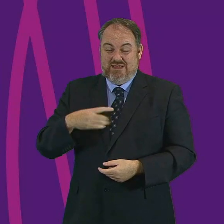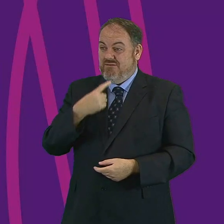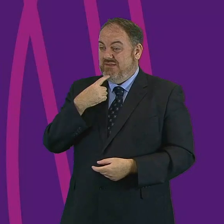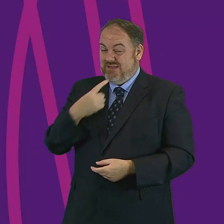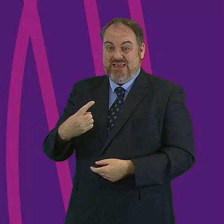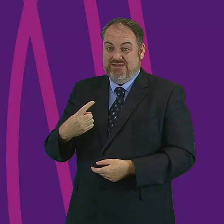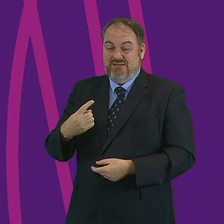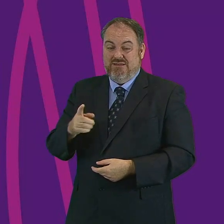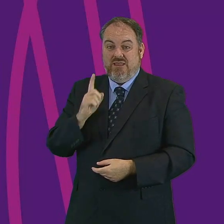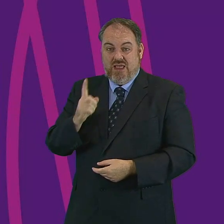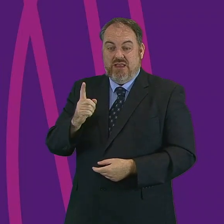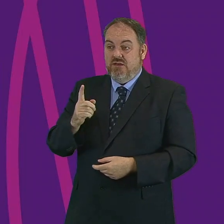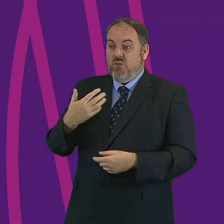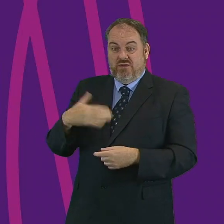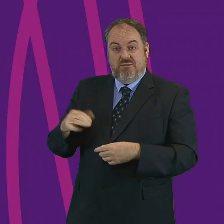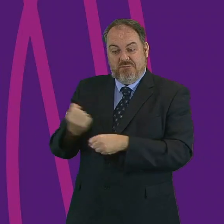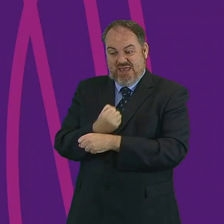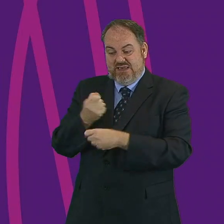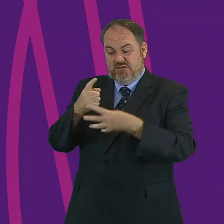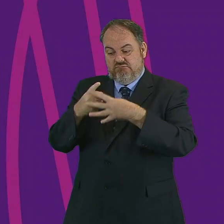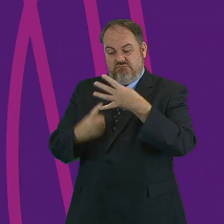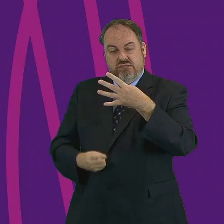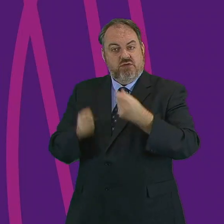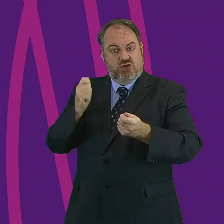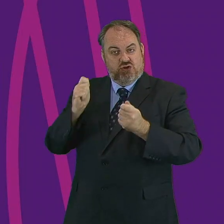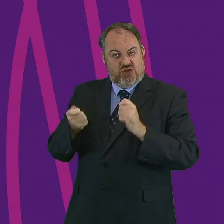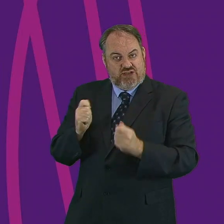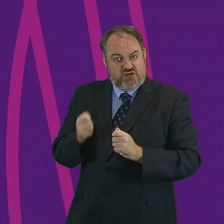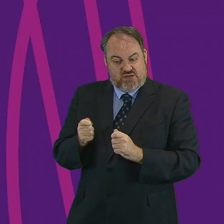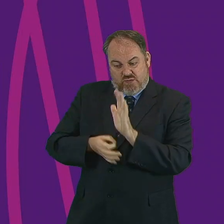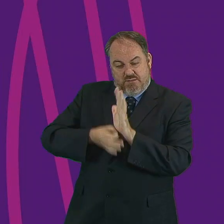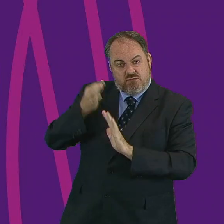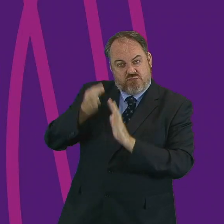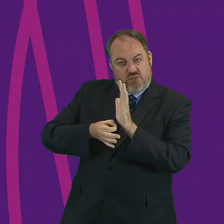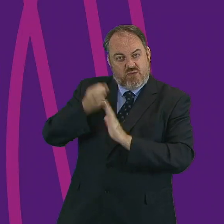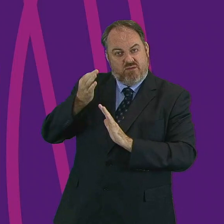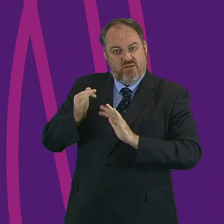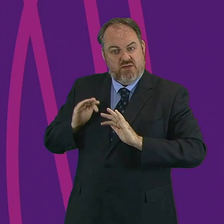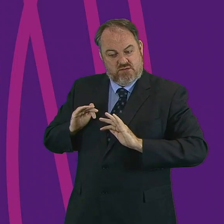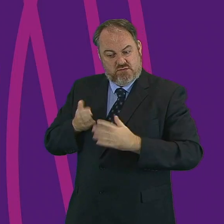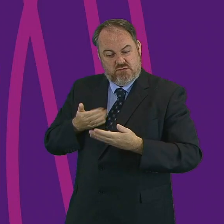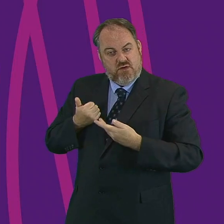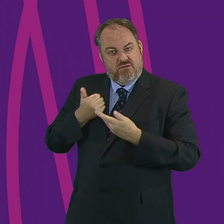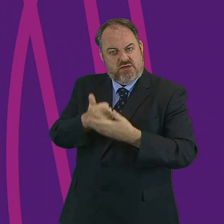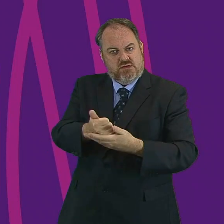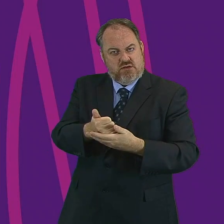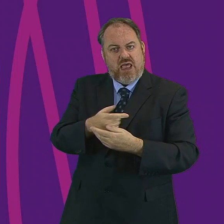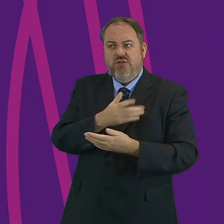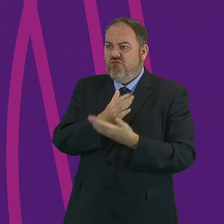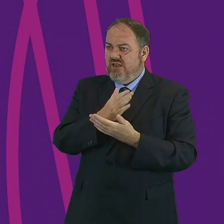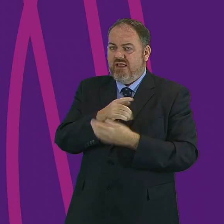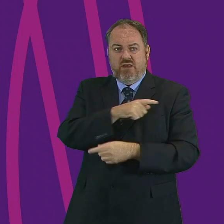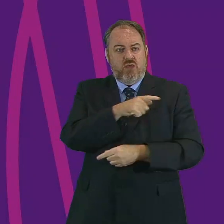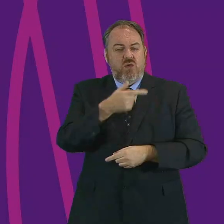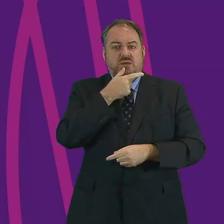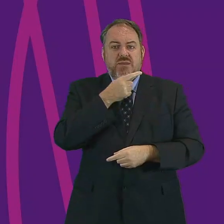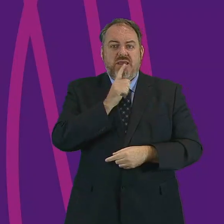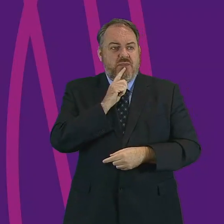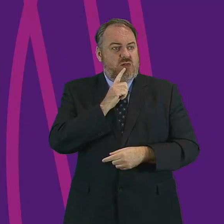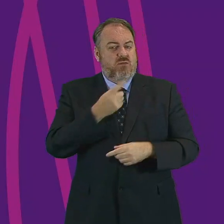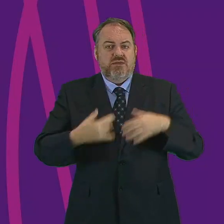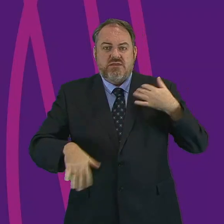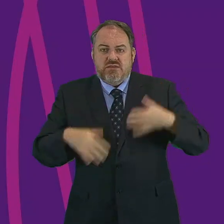where change has happened, and it is to the great credit of victims of crime who make the case for those